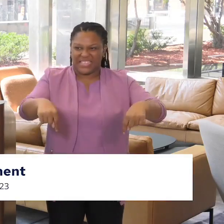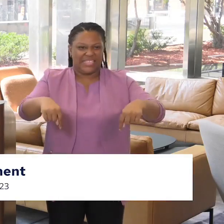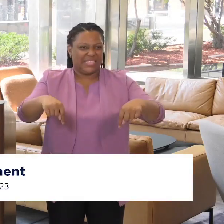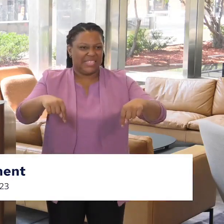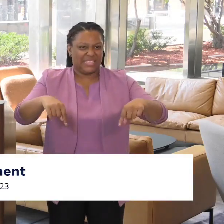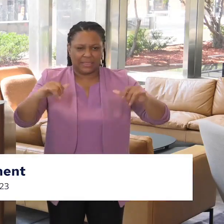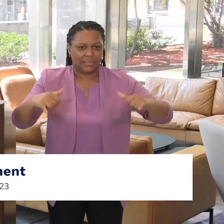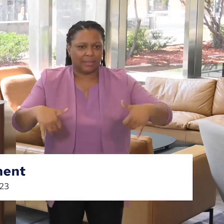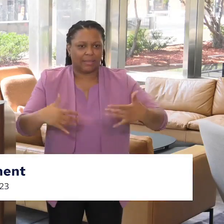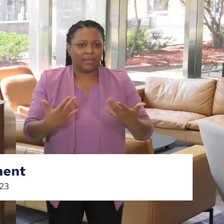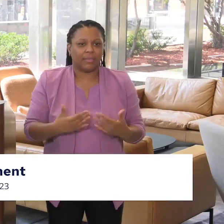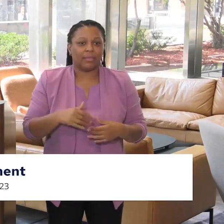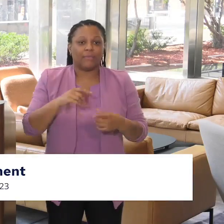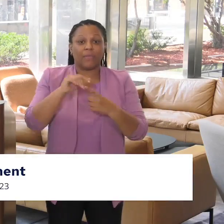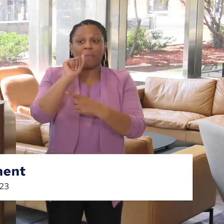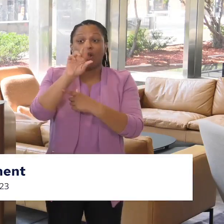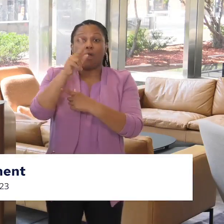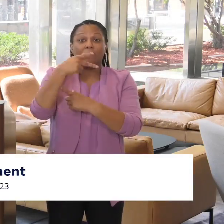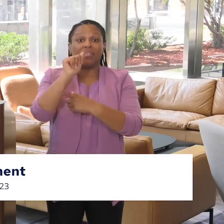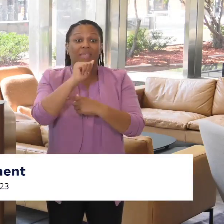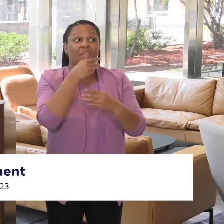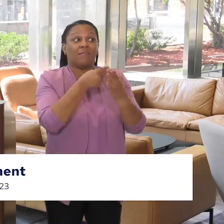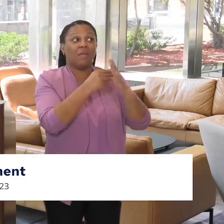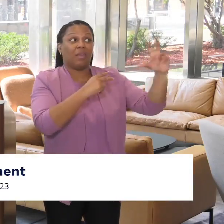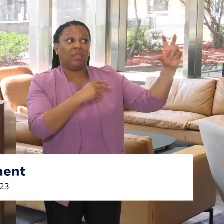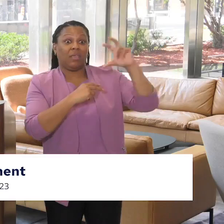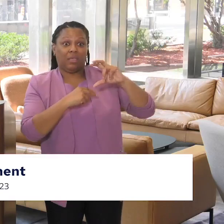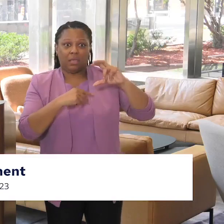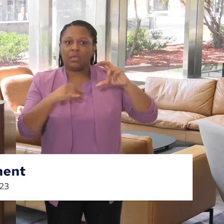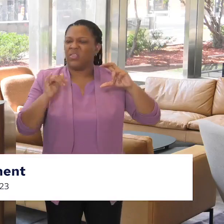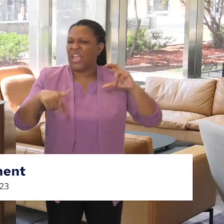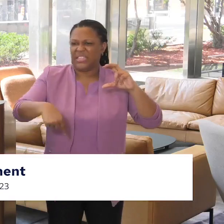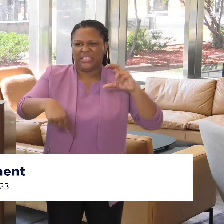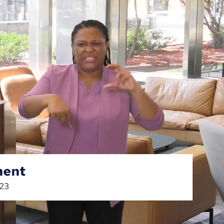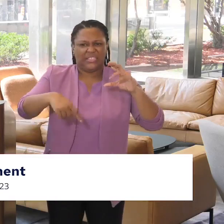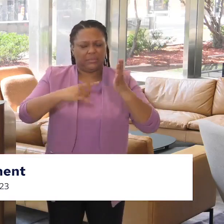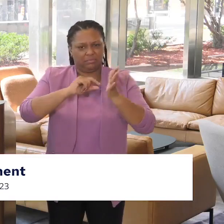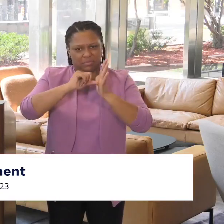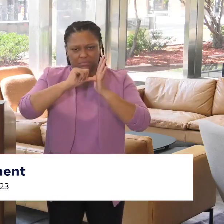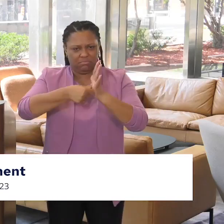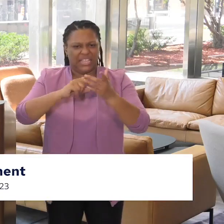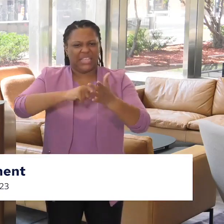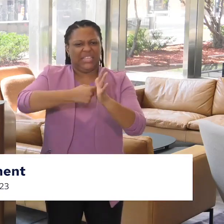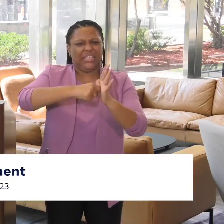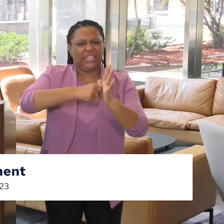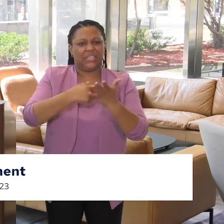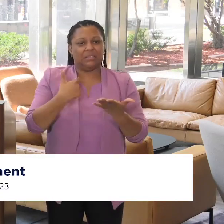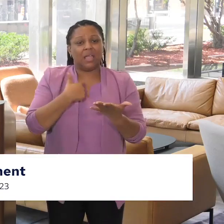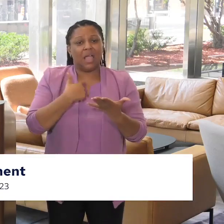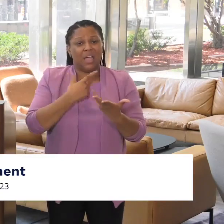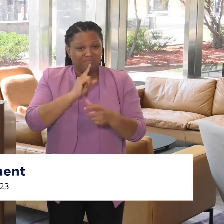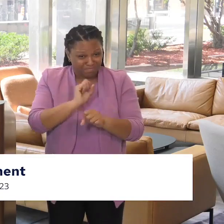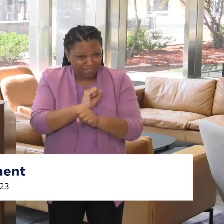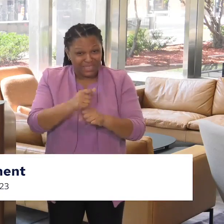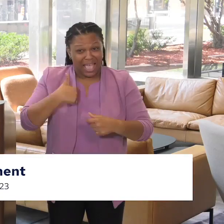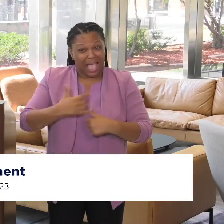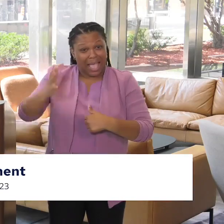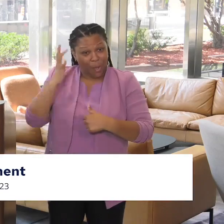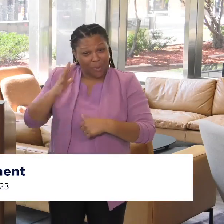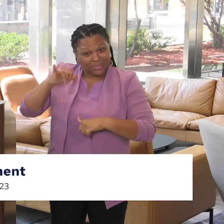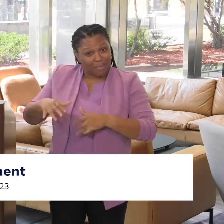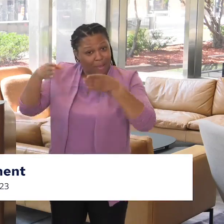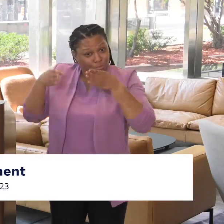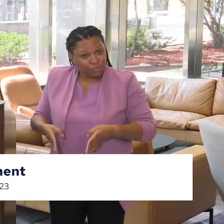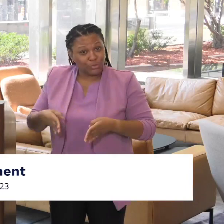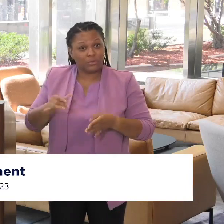the ARPA dollars is all about. So everybody, I really was one of those young people that needed the investment, and now